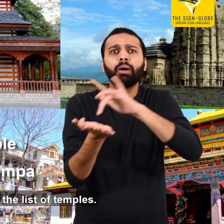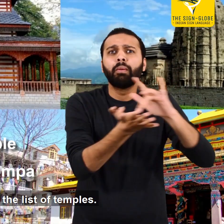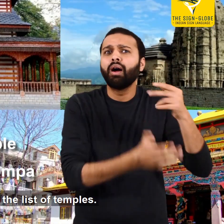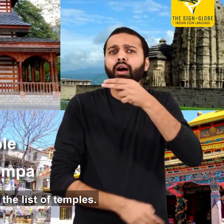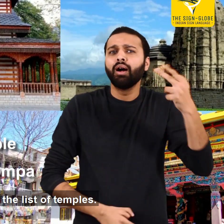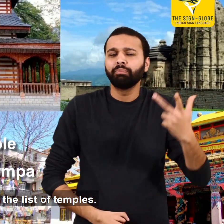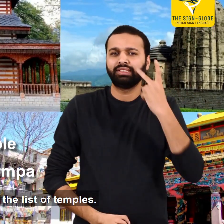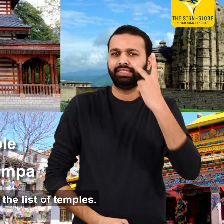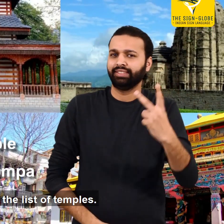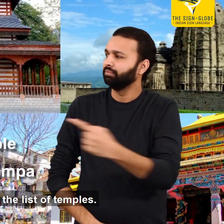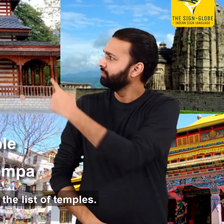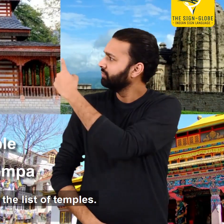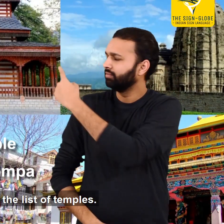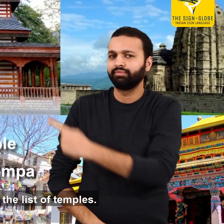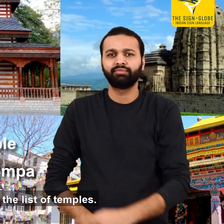Have a look here at the list of temples.